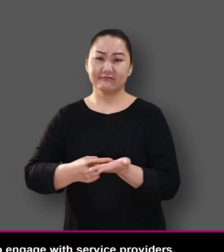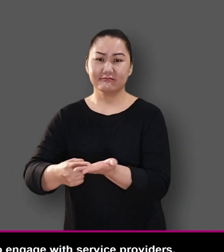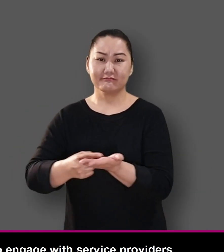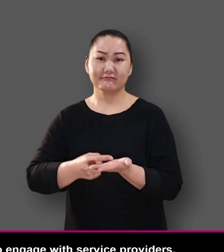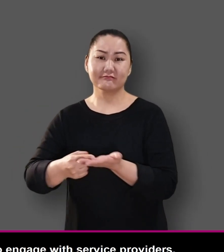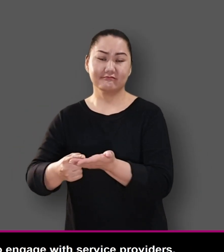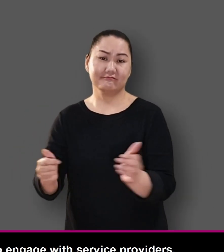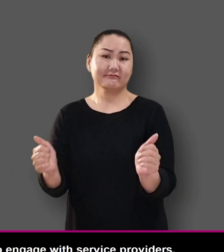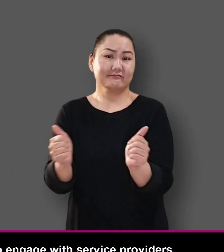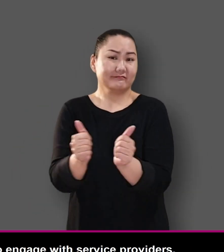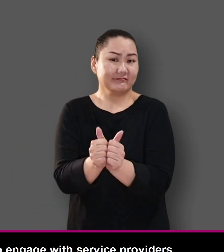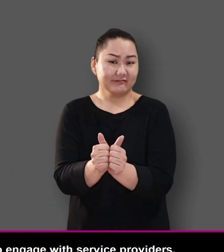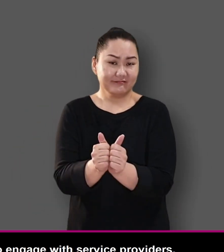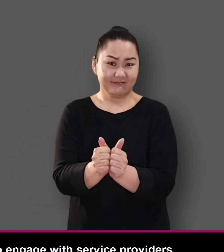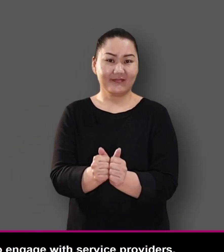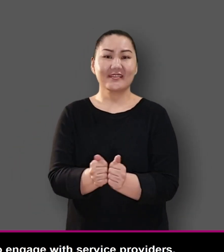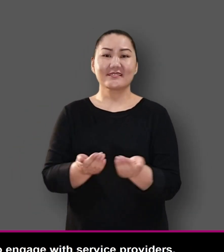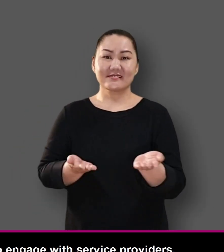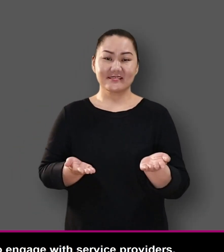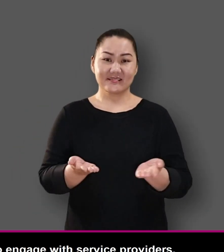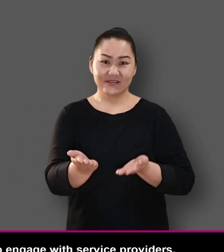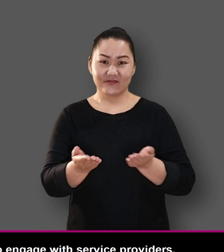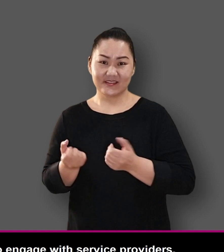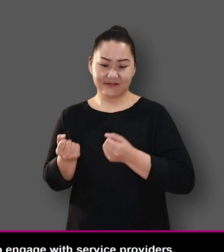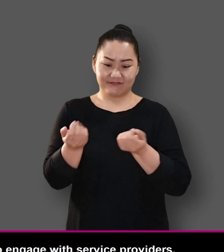persons with disabilities to engage with service providers.